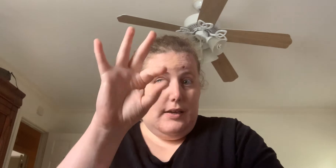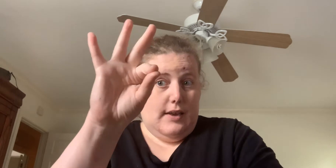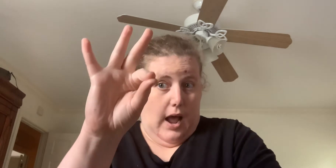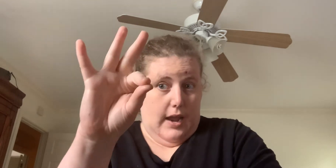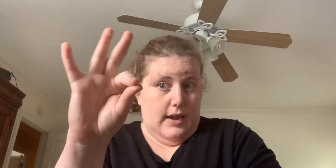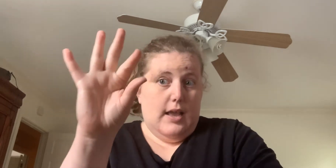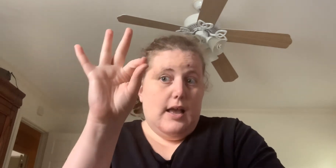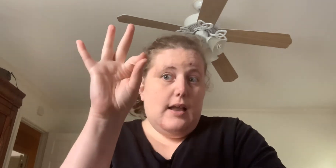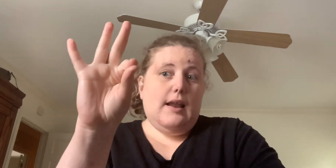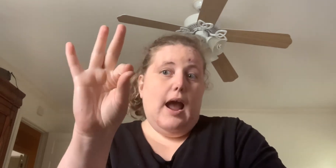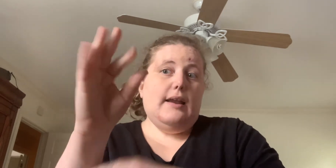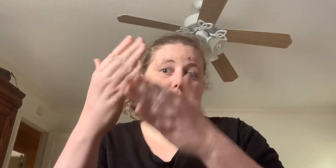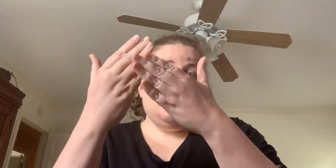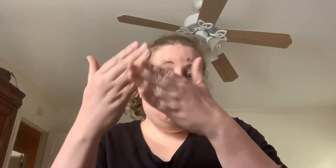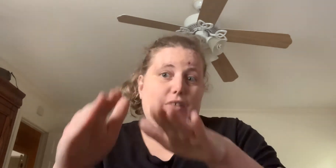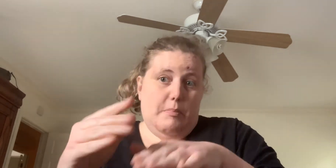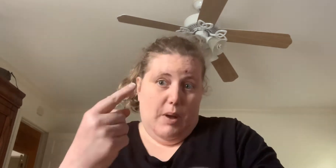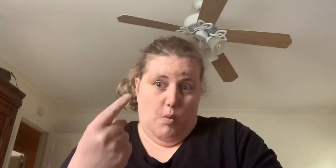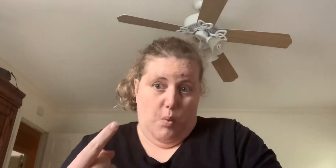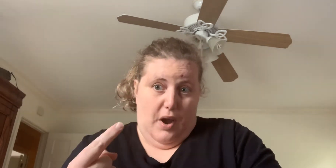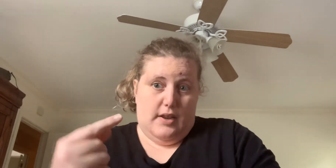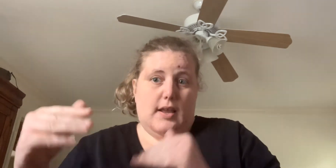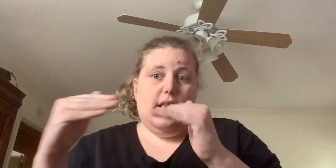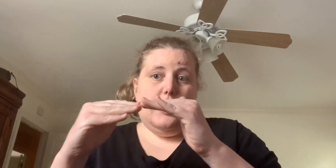is still 9. So we need